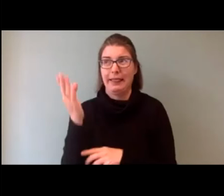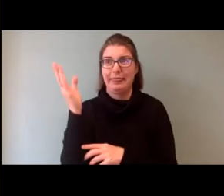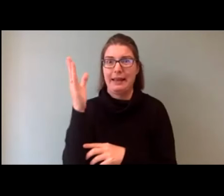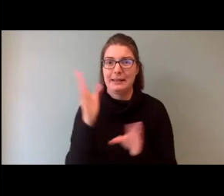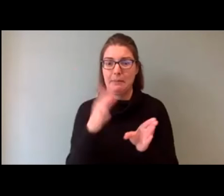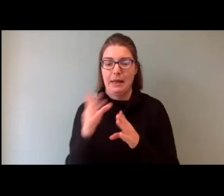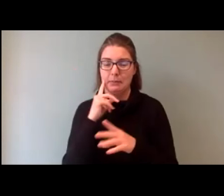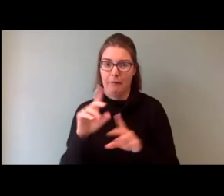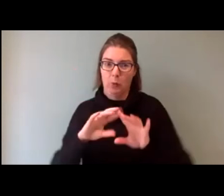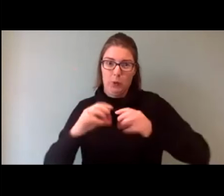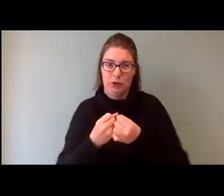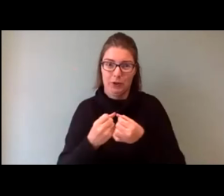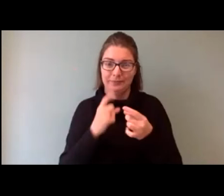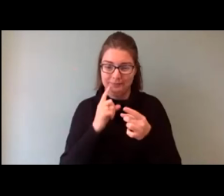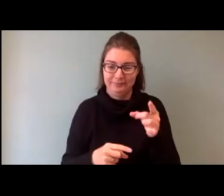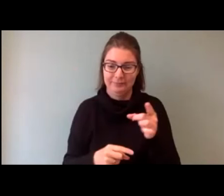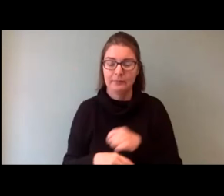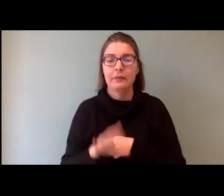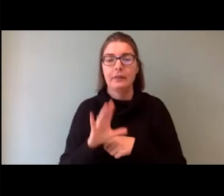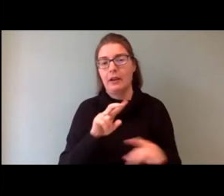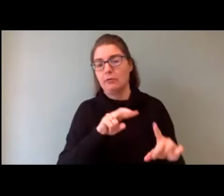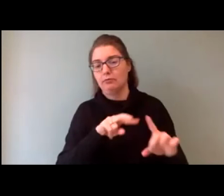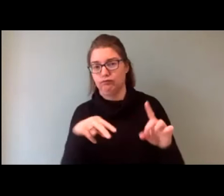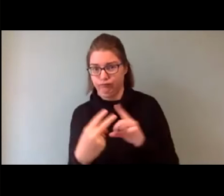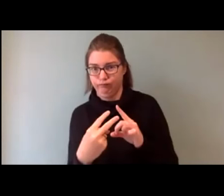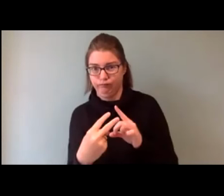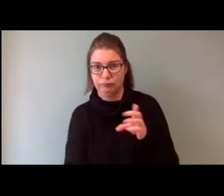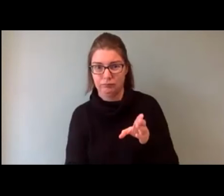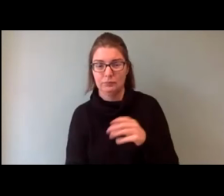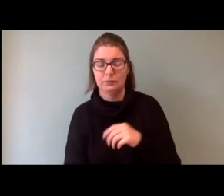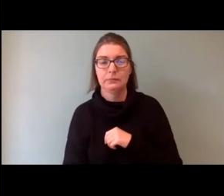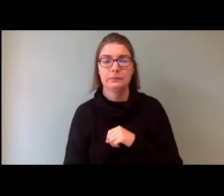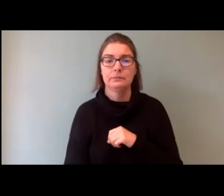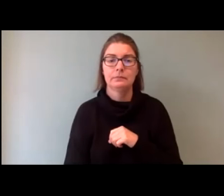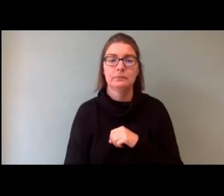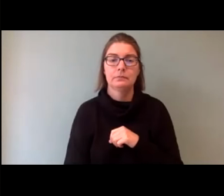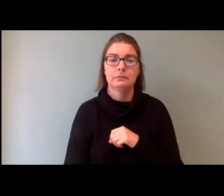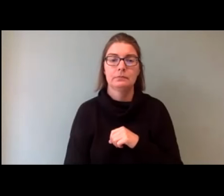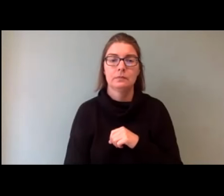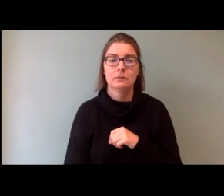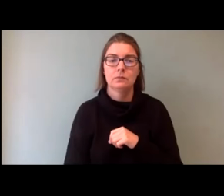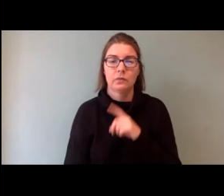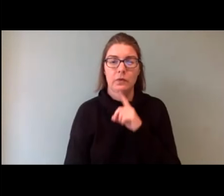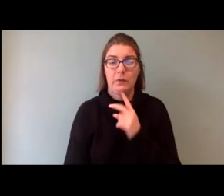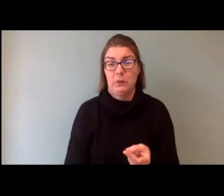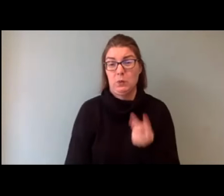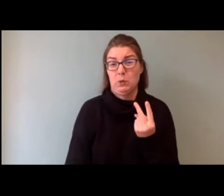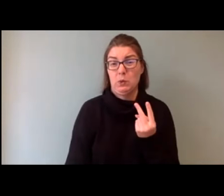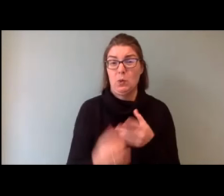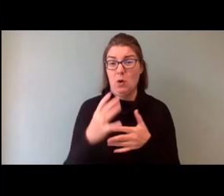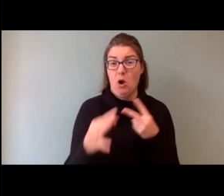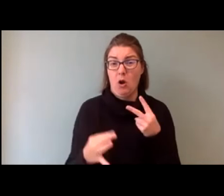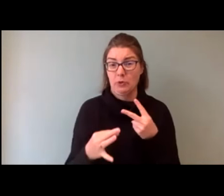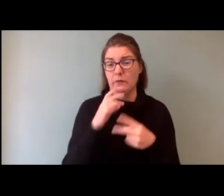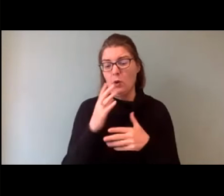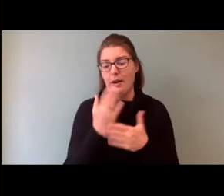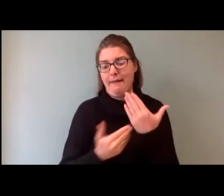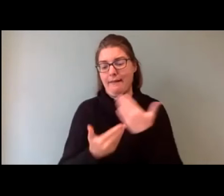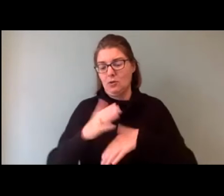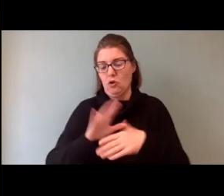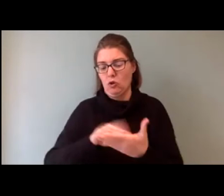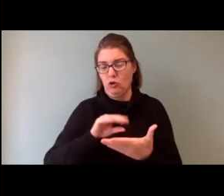workshops. This is their sort of view. You've got generally two options when it comes to like hands-on learning. It's